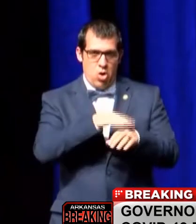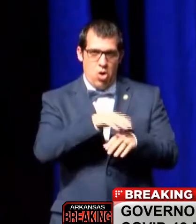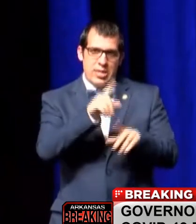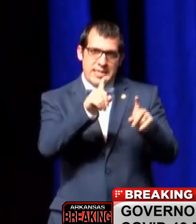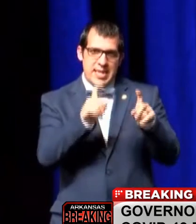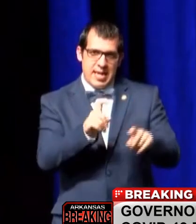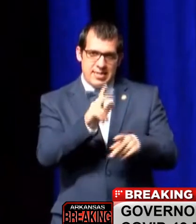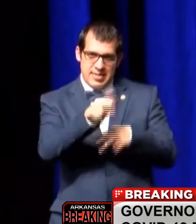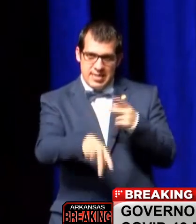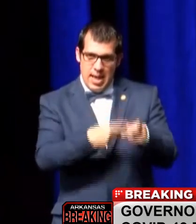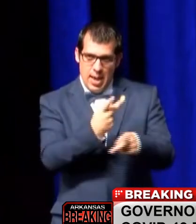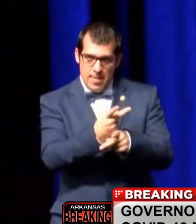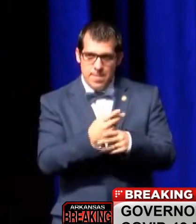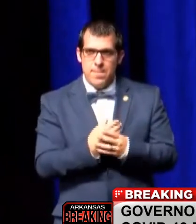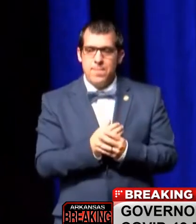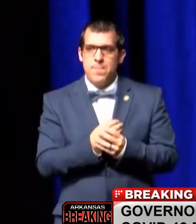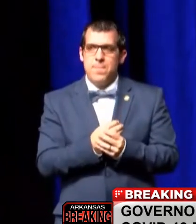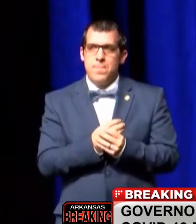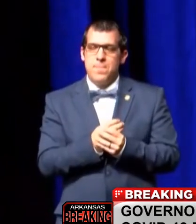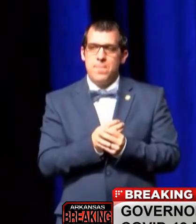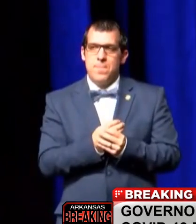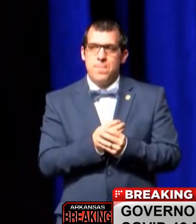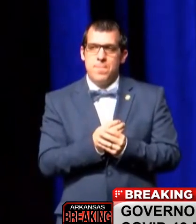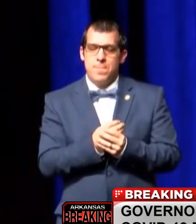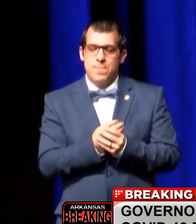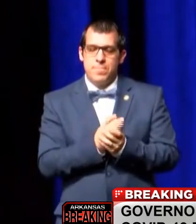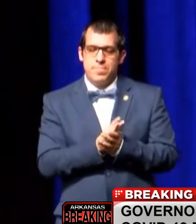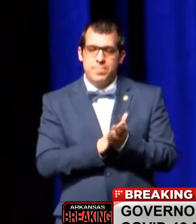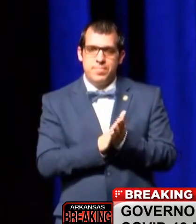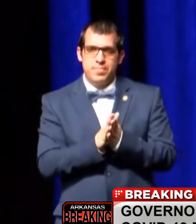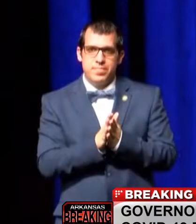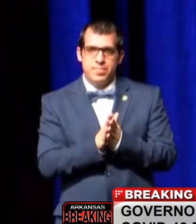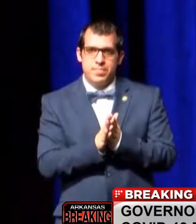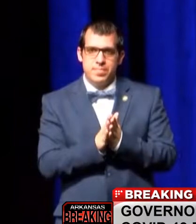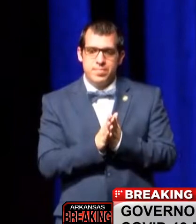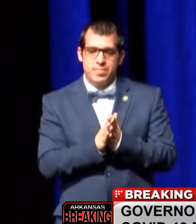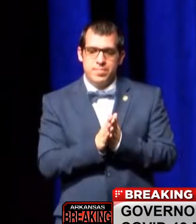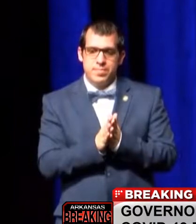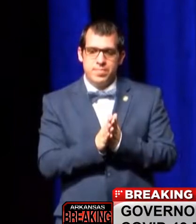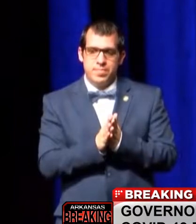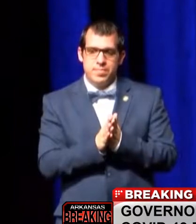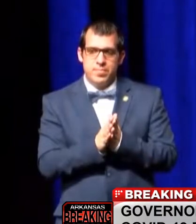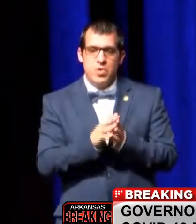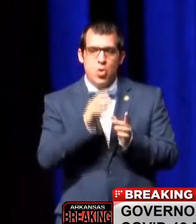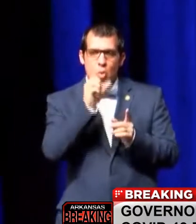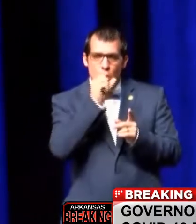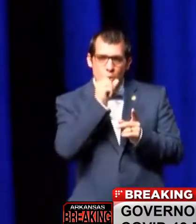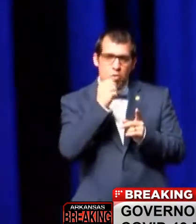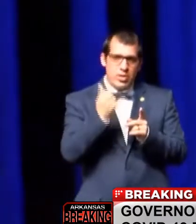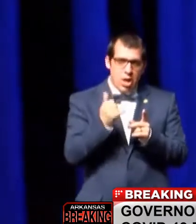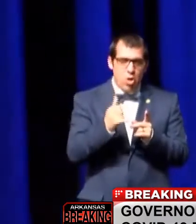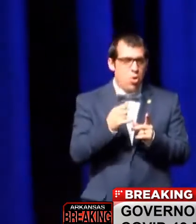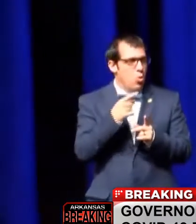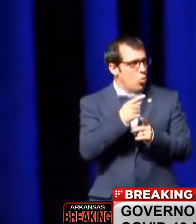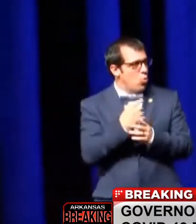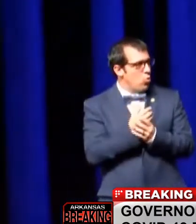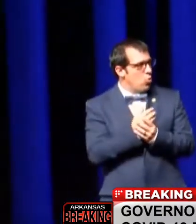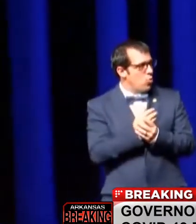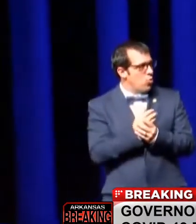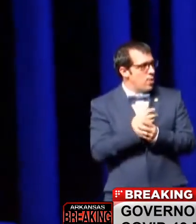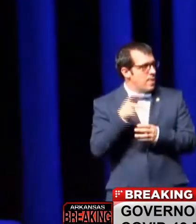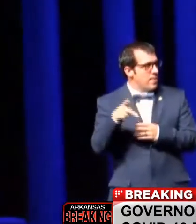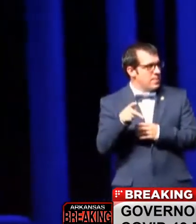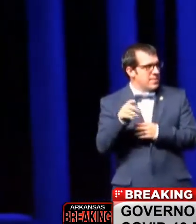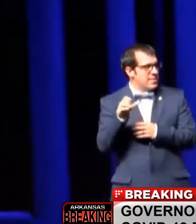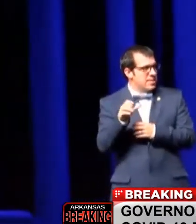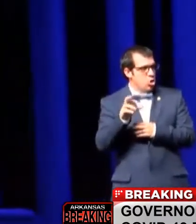so we have in the orange or the yellow, we have the